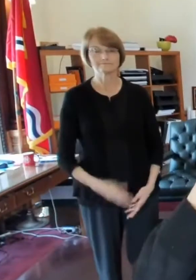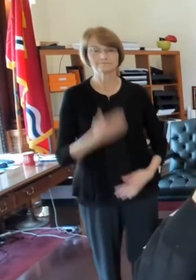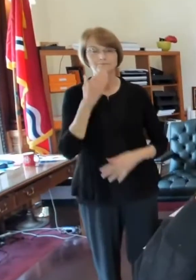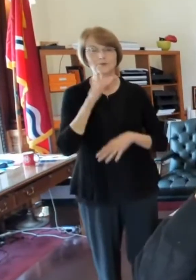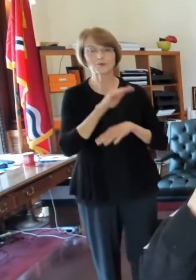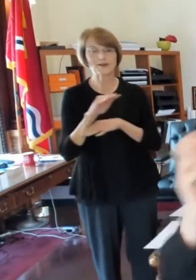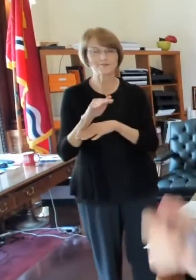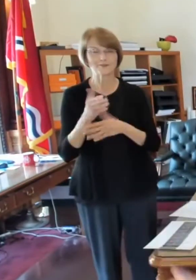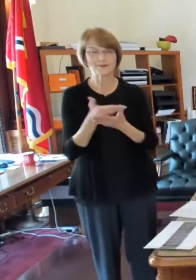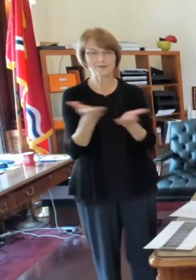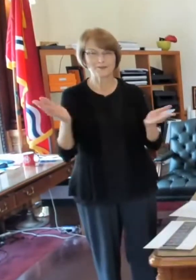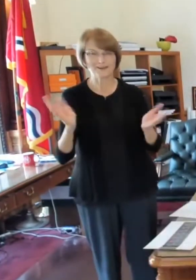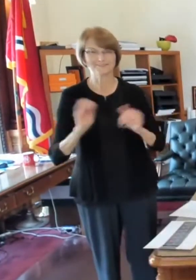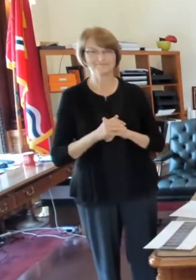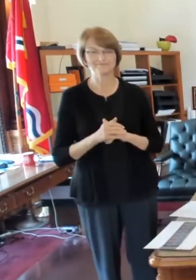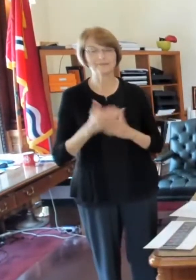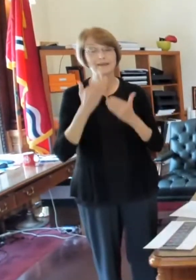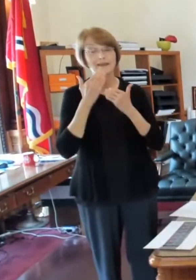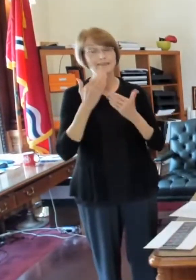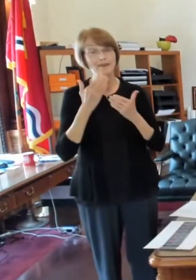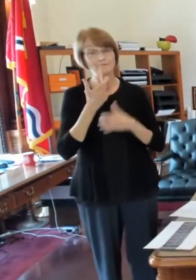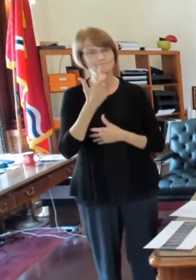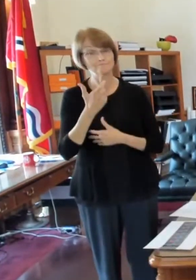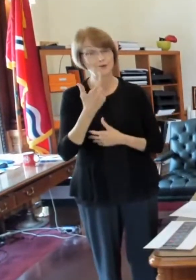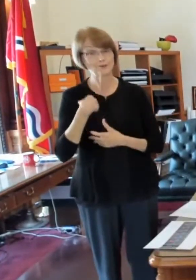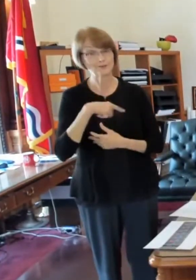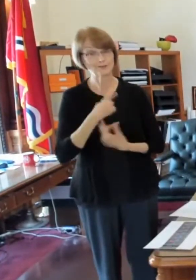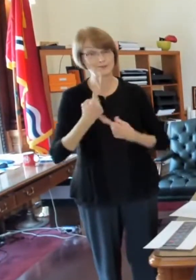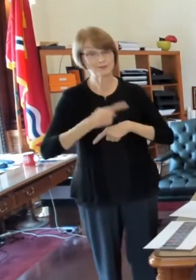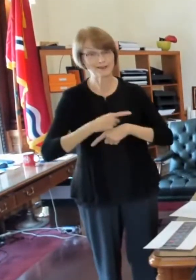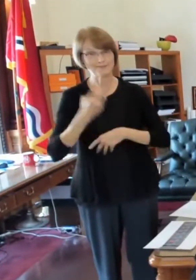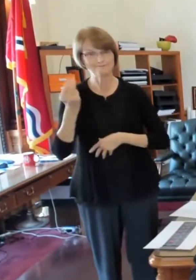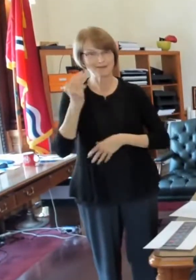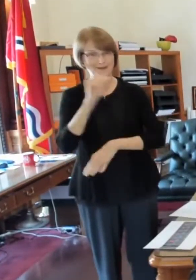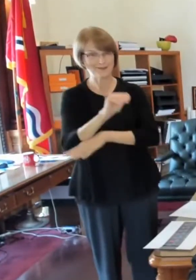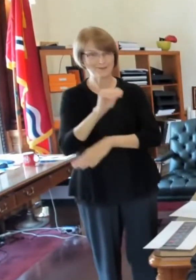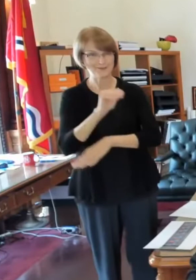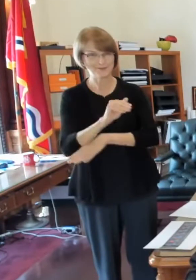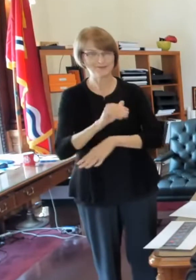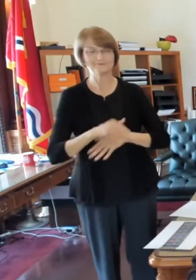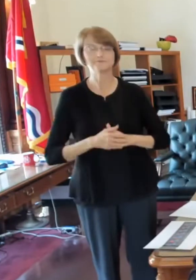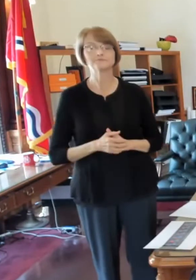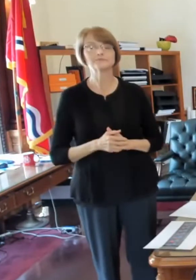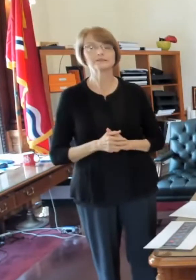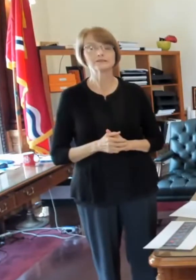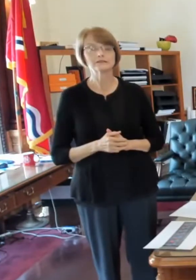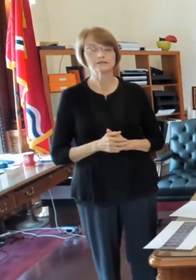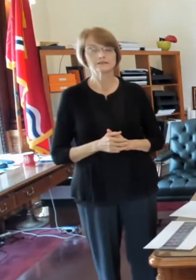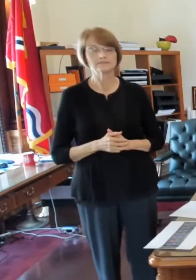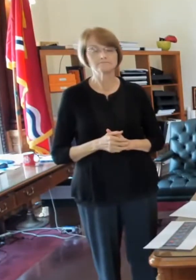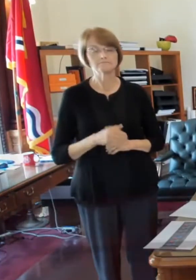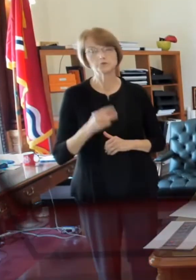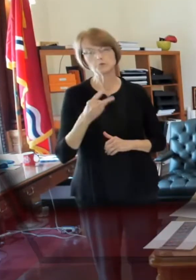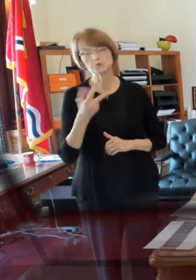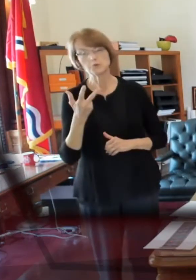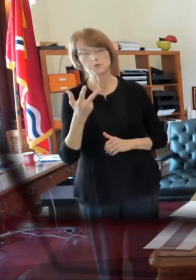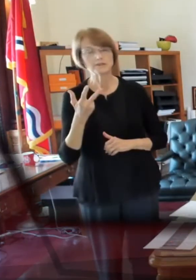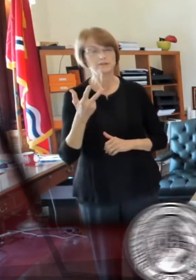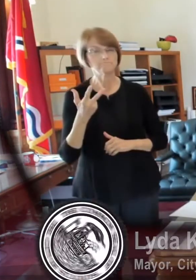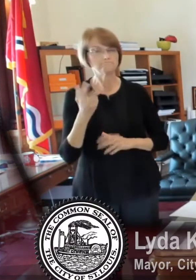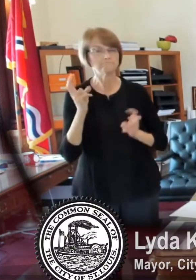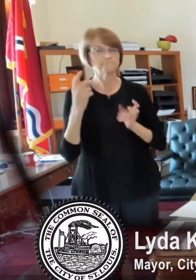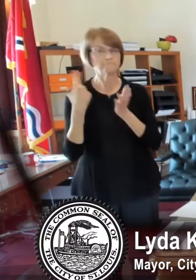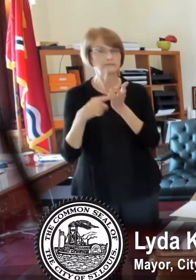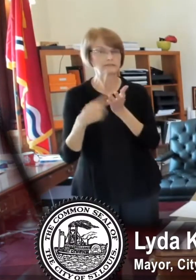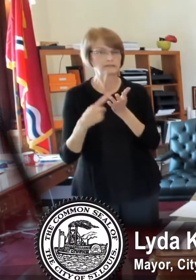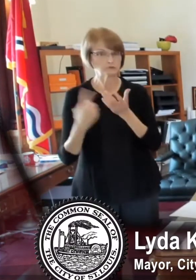Good afternoon, everyone. Thank you for being with us here on a Monday afternoon. I've got two or three things to visit with you about